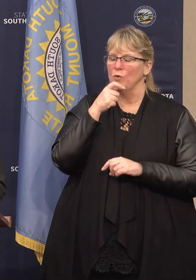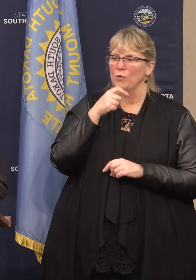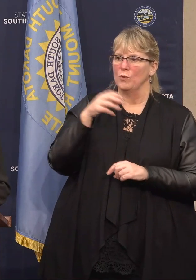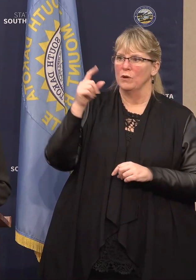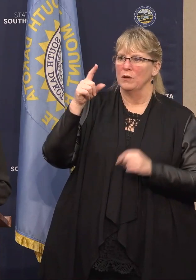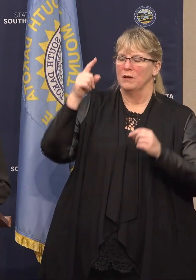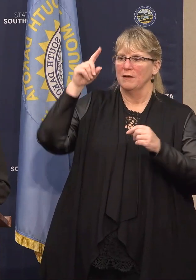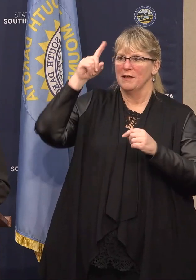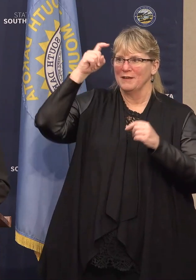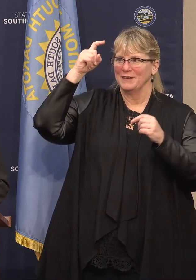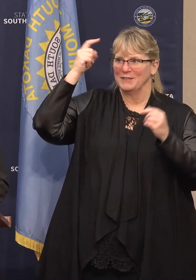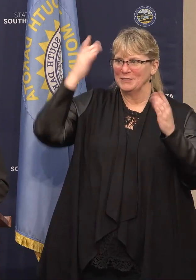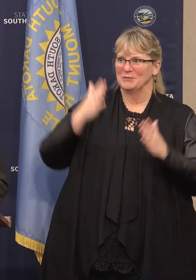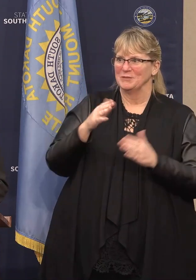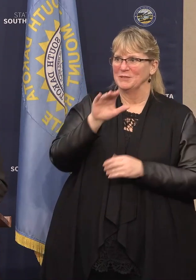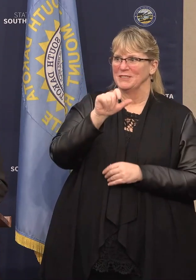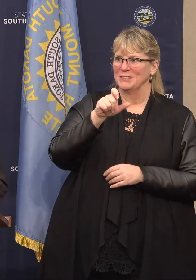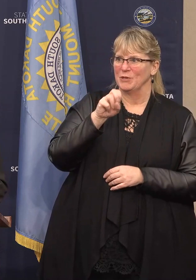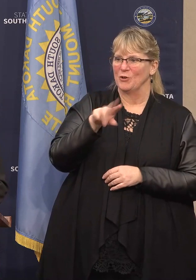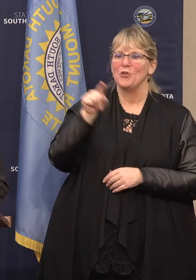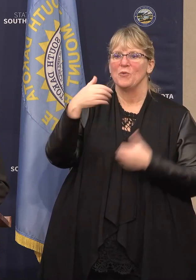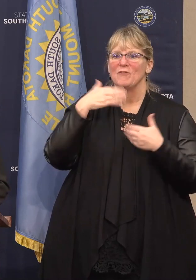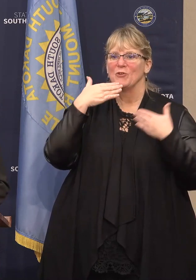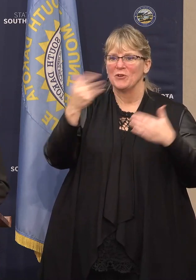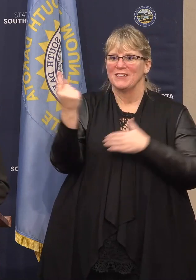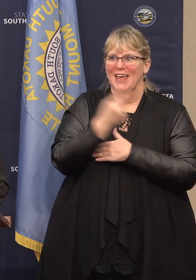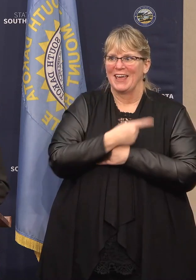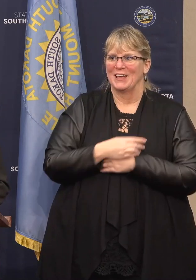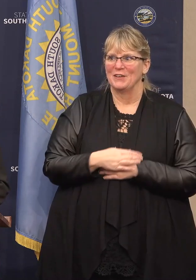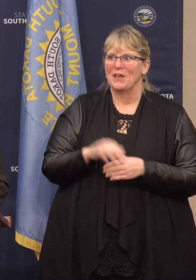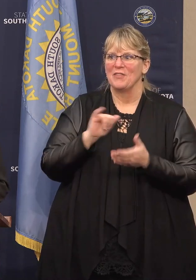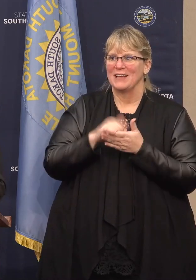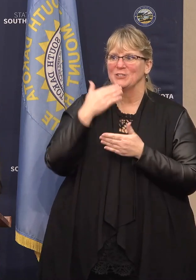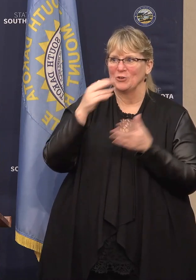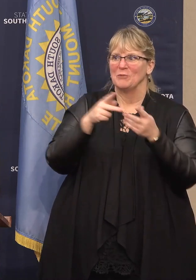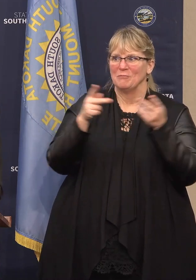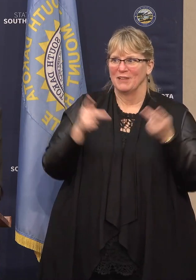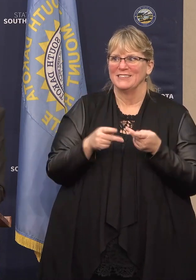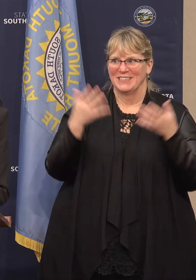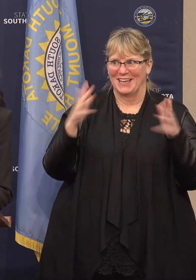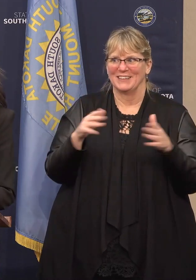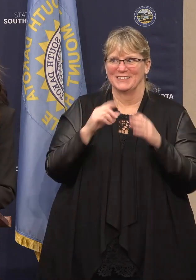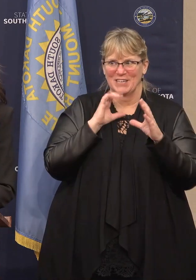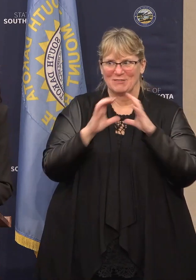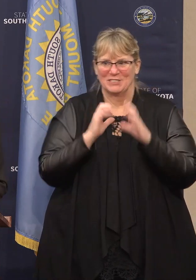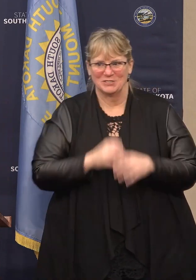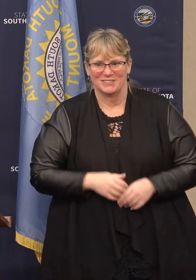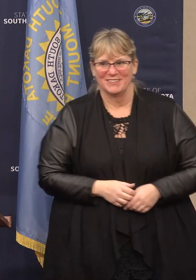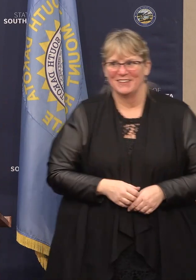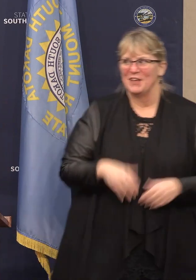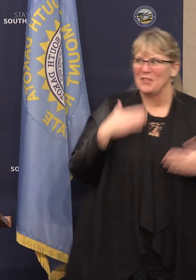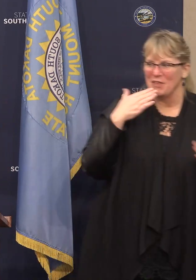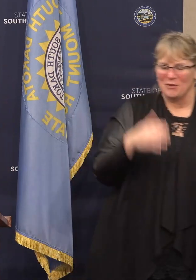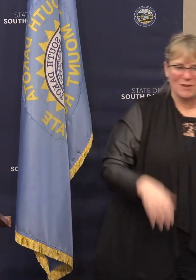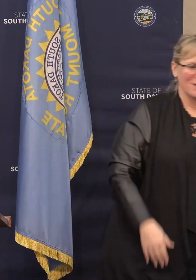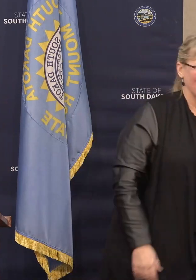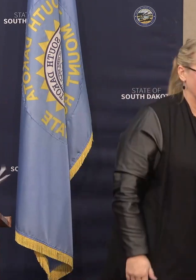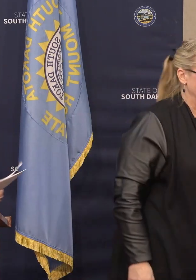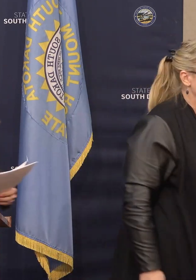I'm not gonna speculate on that. Did- So, you guys have a great day. That seems like a good spot to end. Thanks, Austin. Thank you for the. You bet.